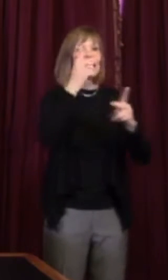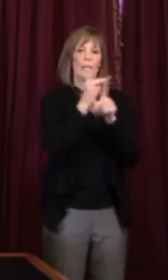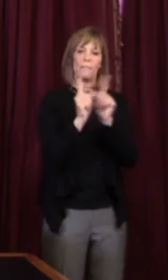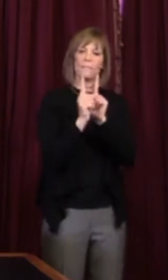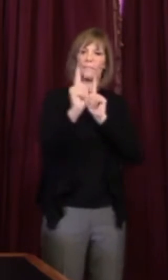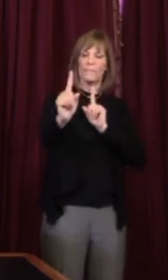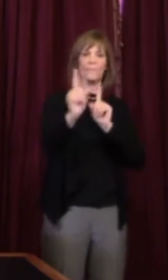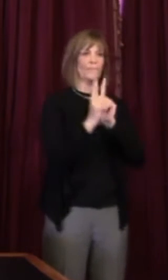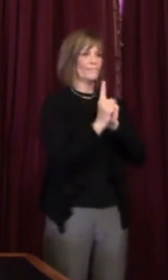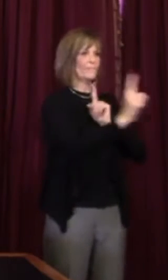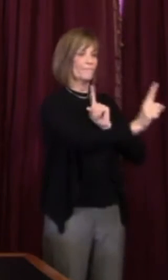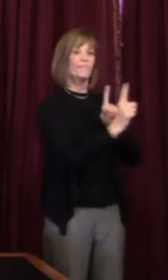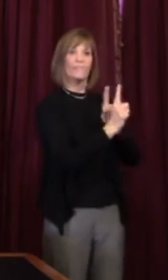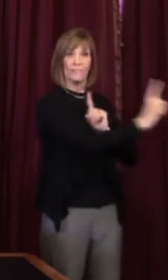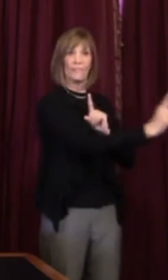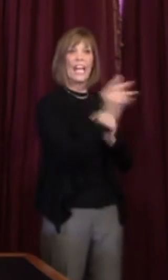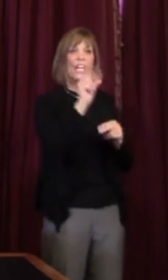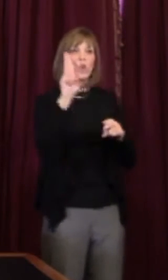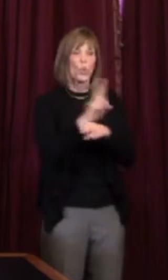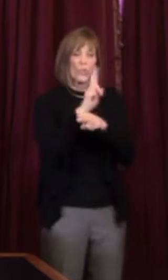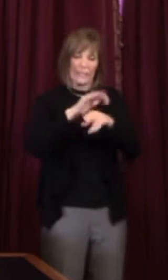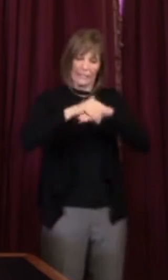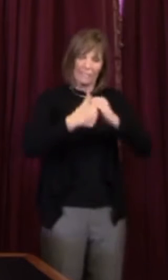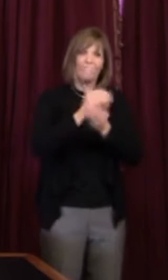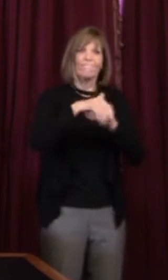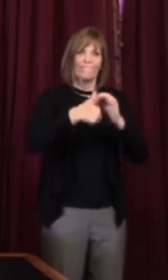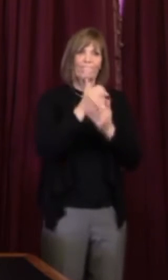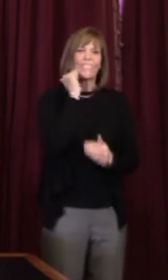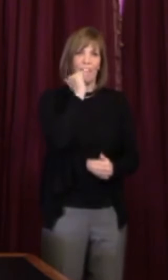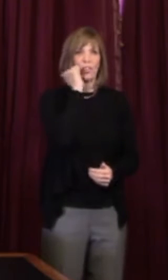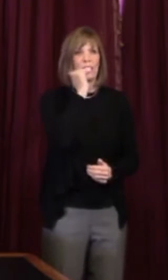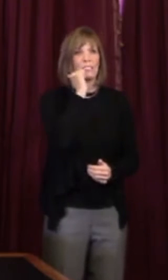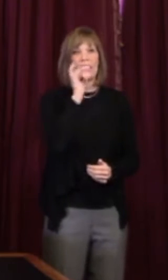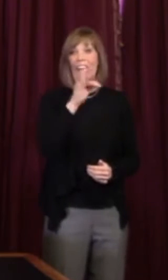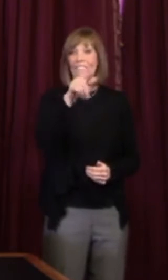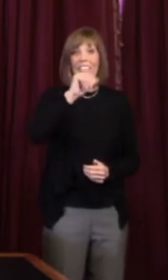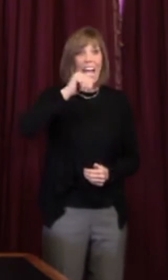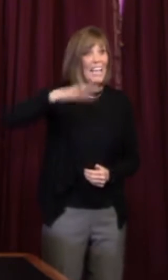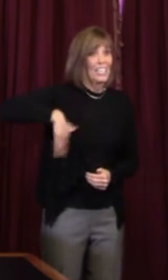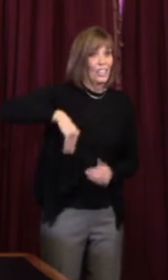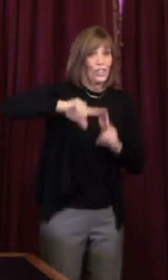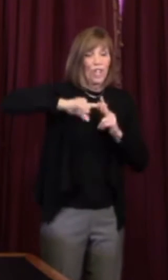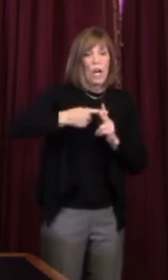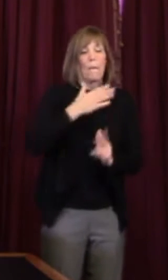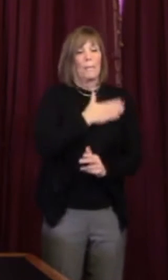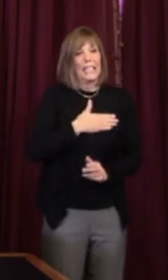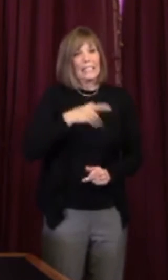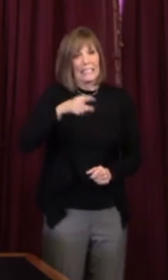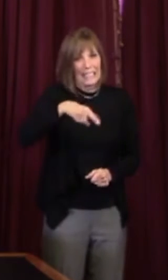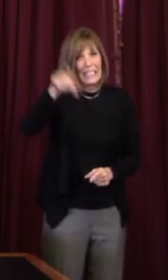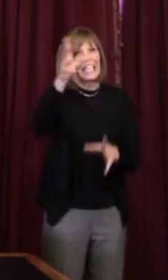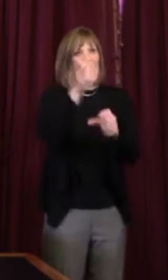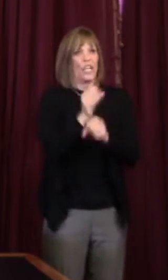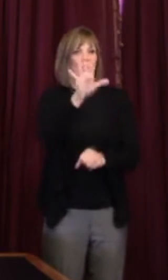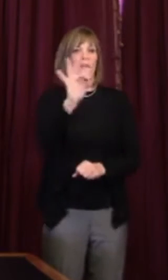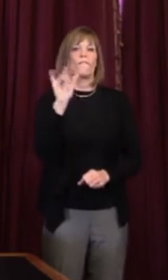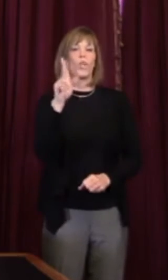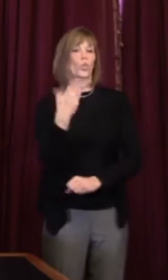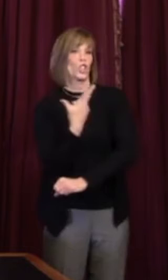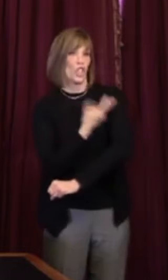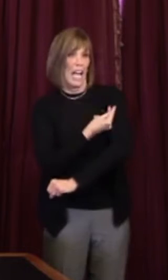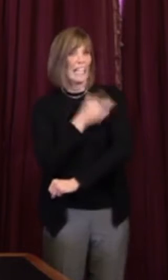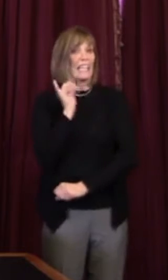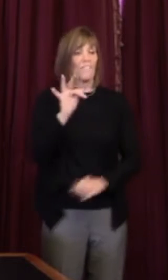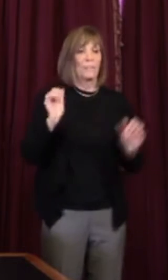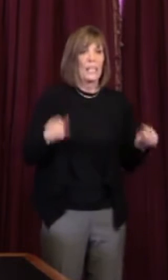distancing, and using meticulous hand hygiene. If you haven't already, please obtain your flu vaccine if you are